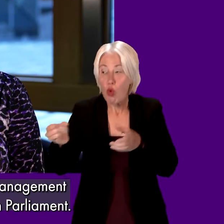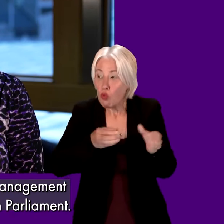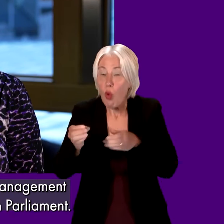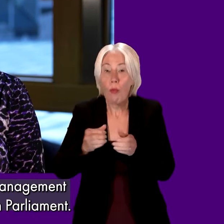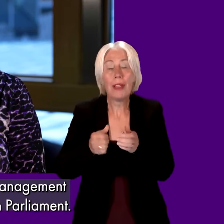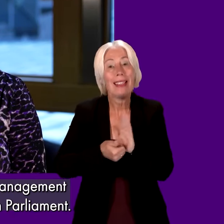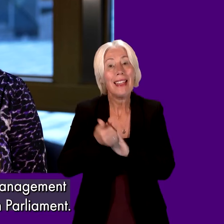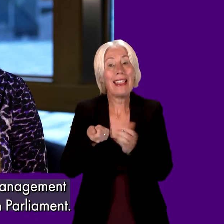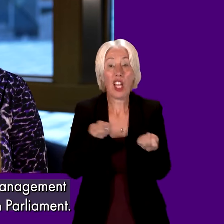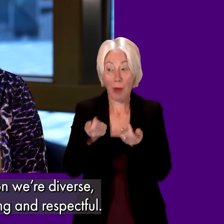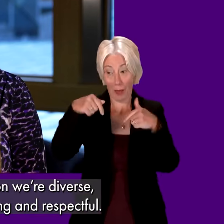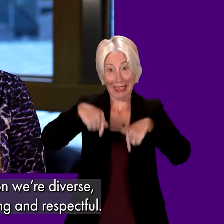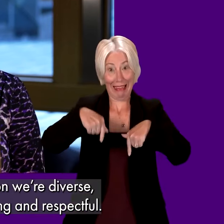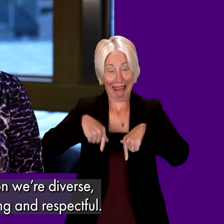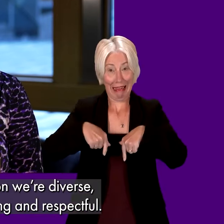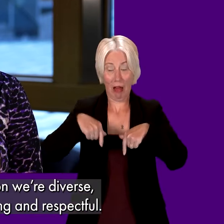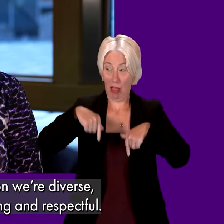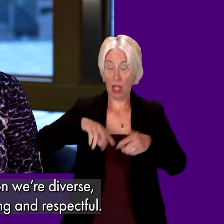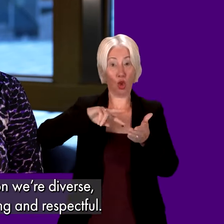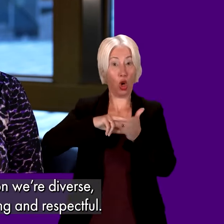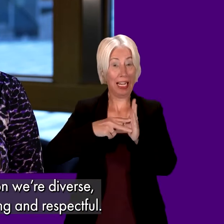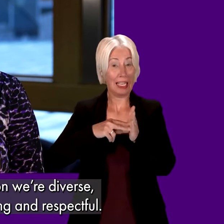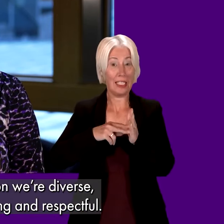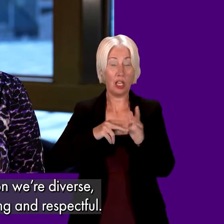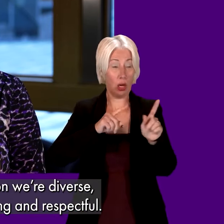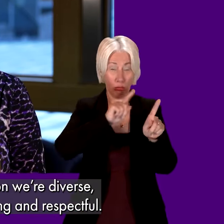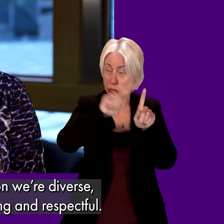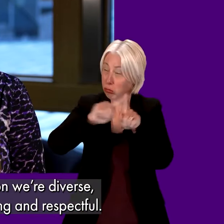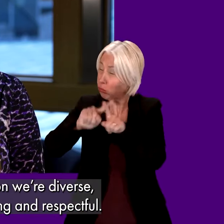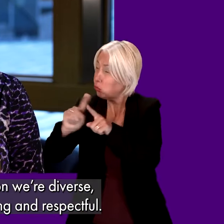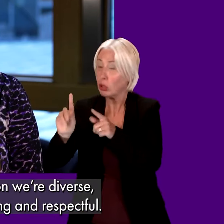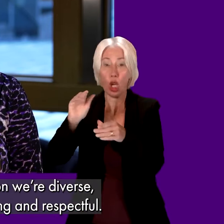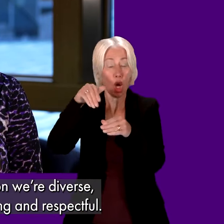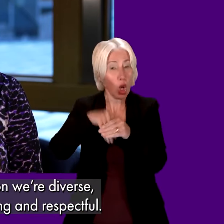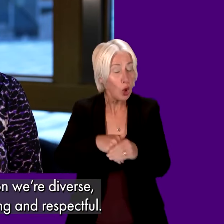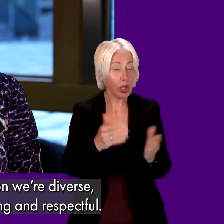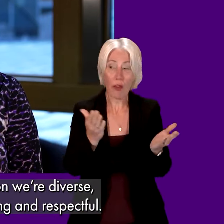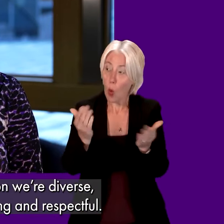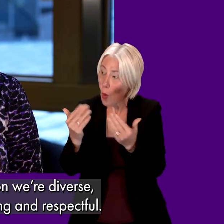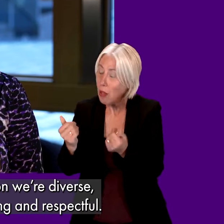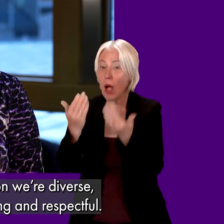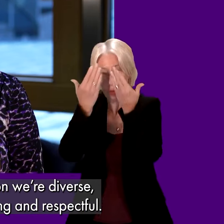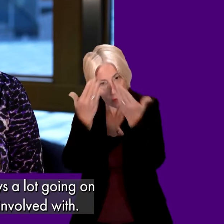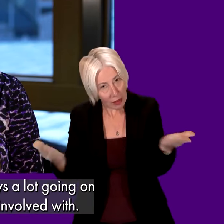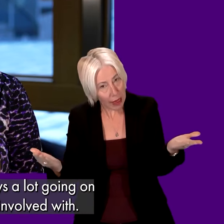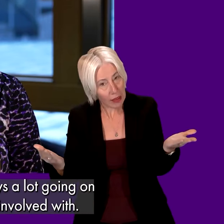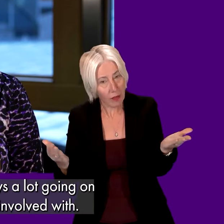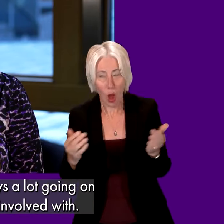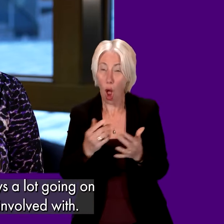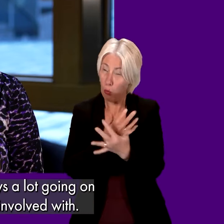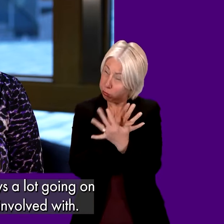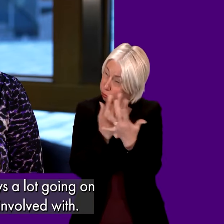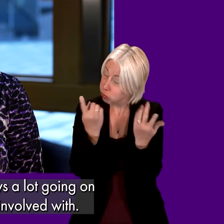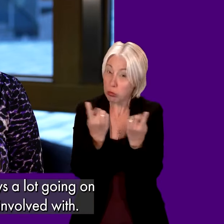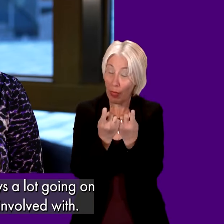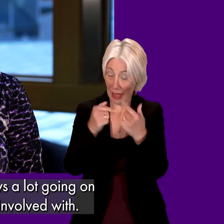the Scottish Parliament. As an organisation, we're diverse, inclusive, welcoming and respectful, and there's always a lot going